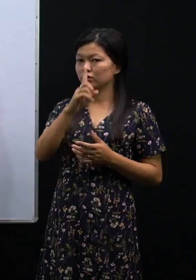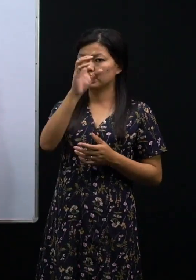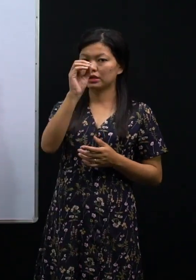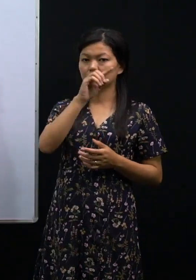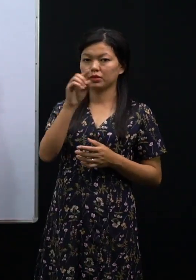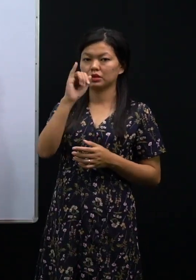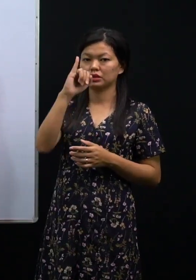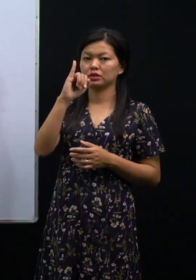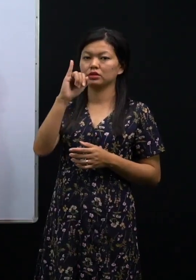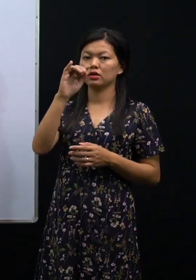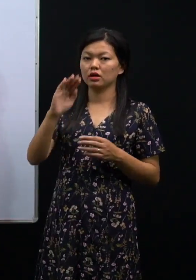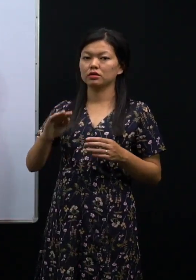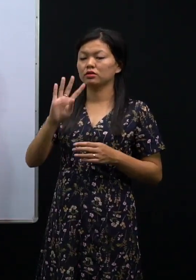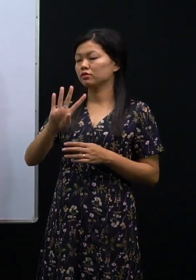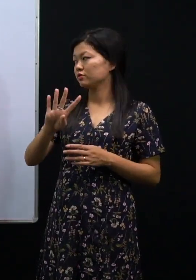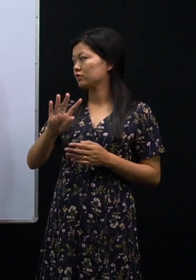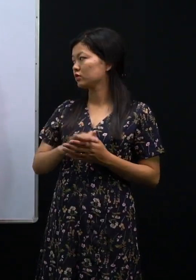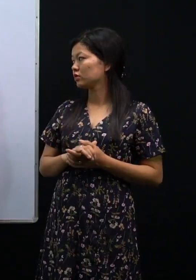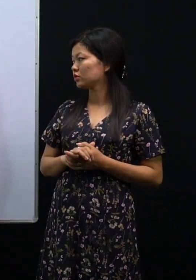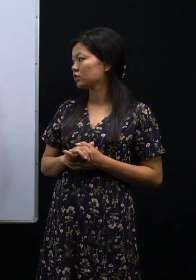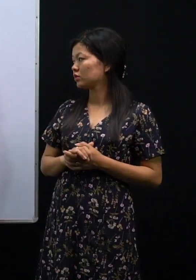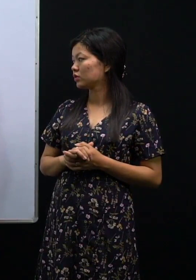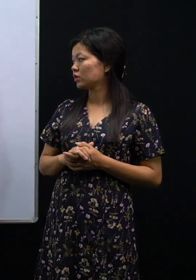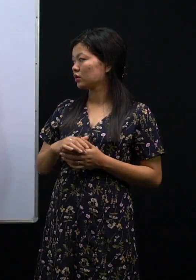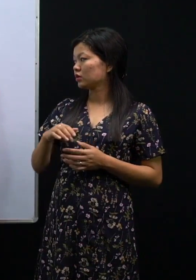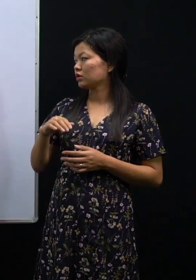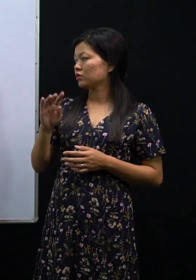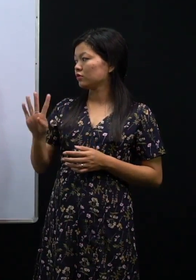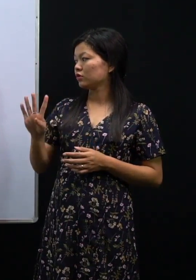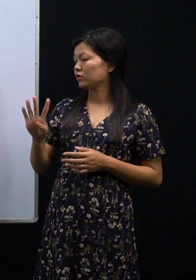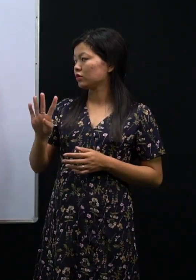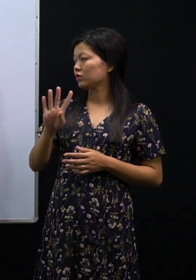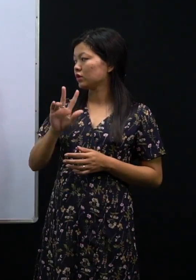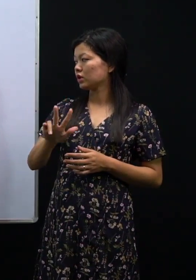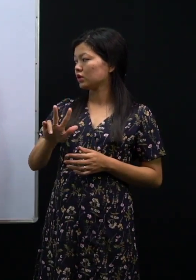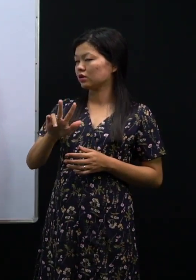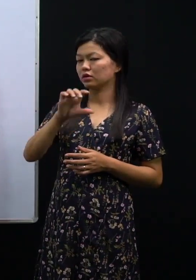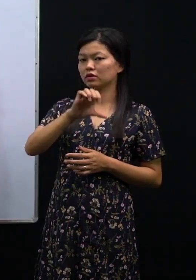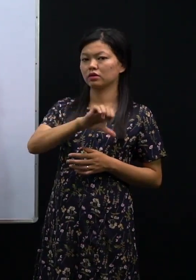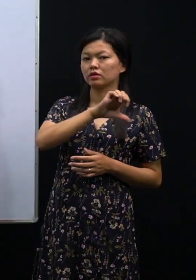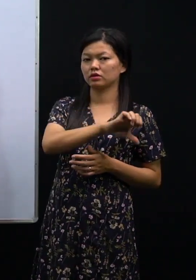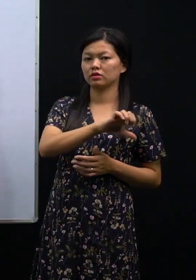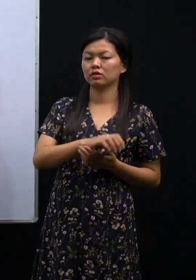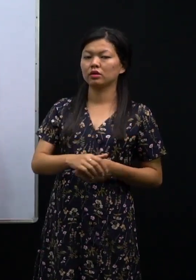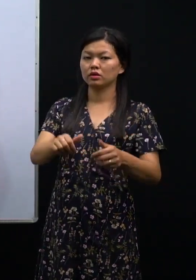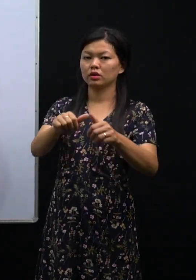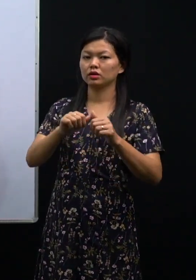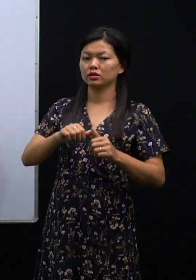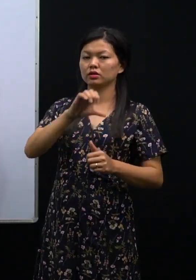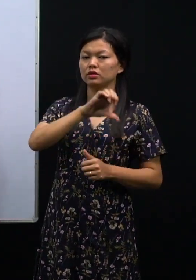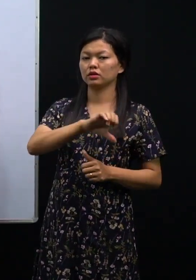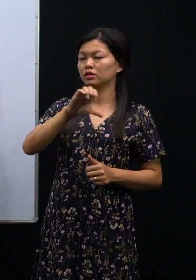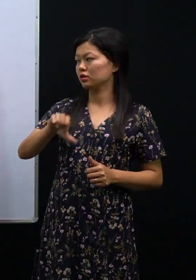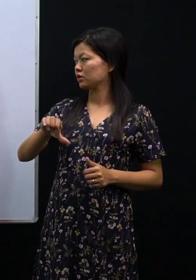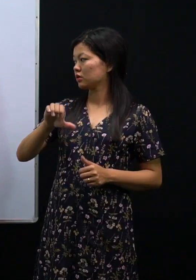8. Then nothing was there. It will be now 9. 9. Okay. Yes.